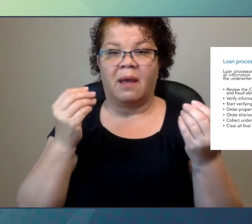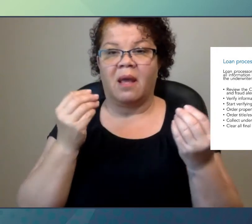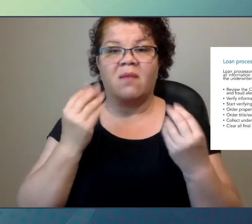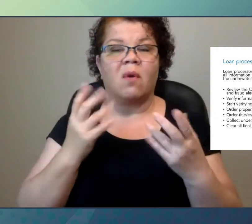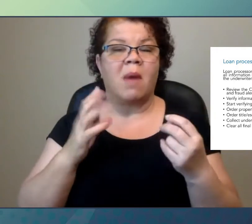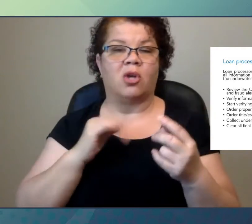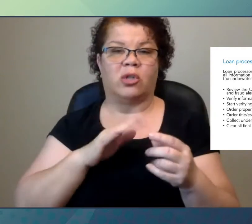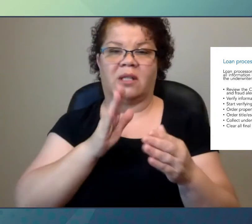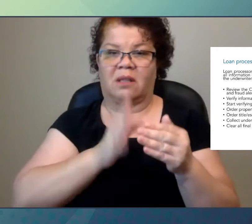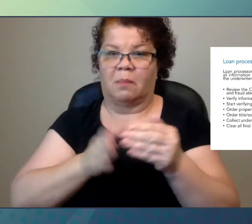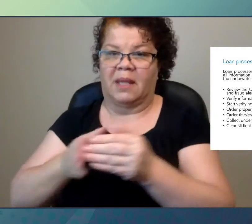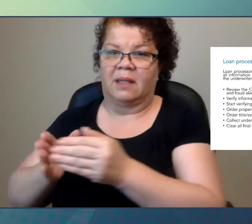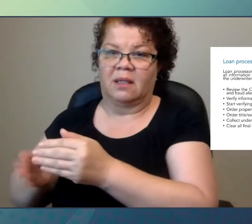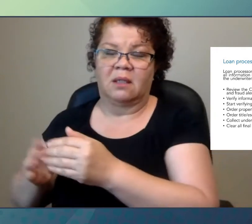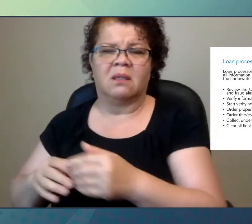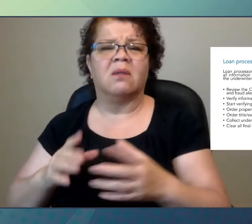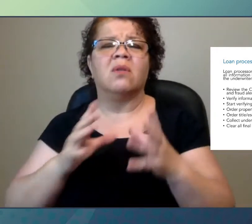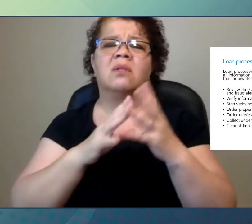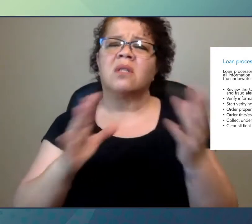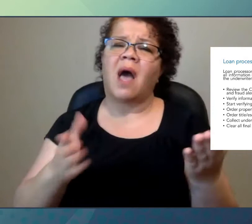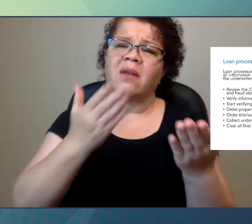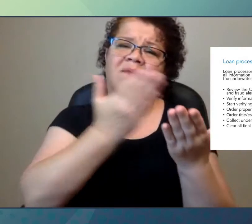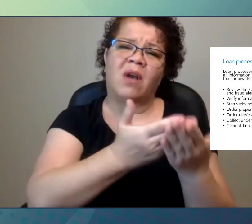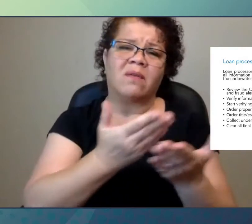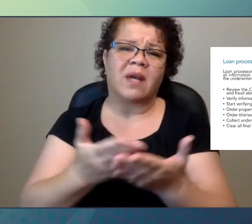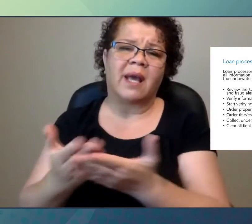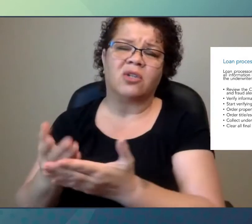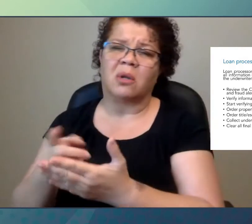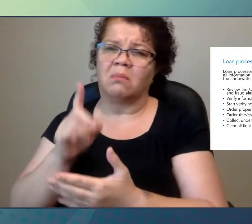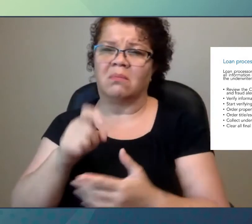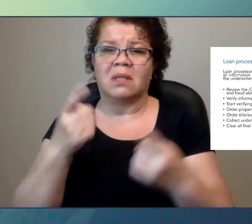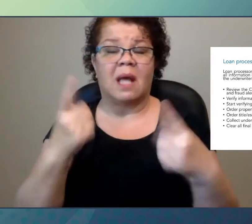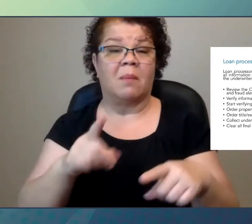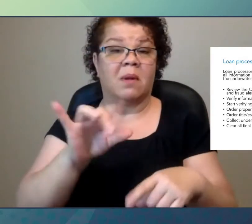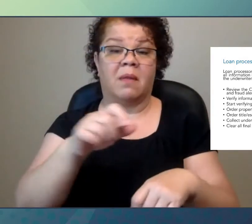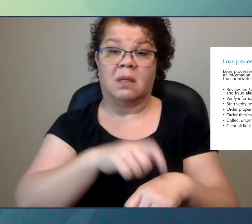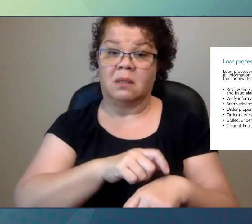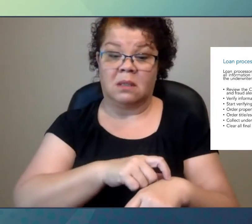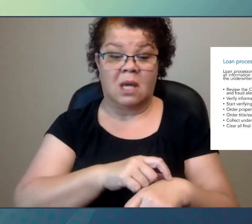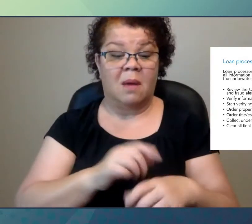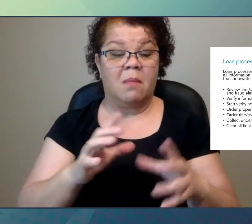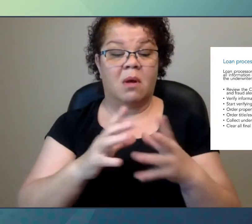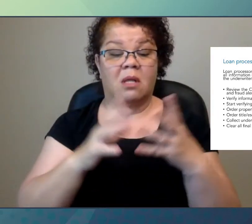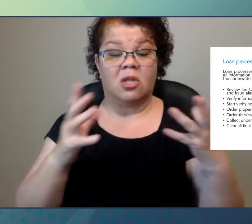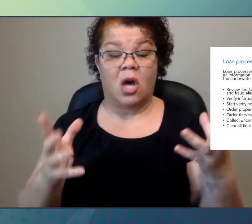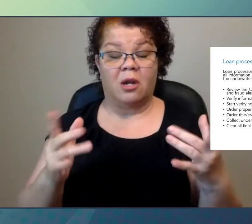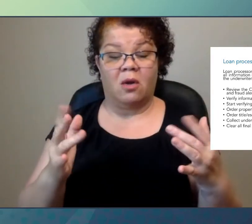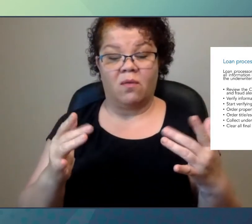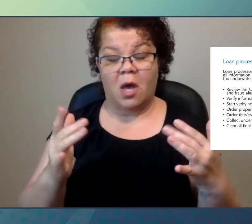lot of verifications that need to happen at this point in time. There's a lot of